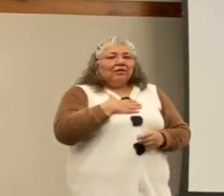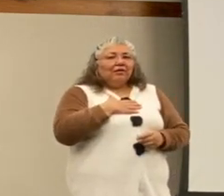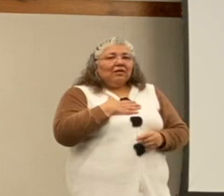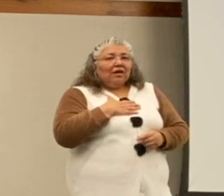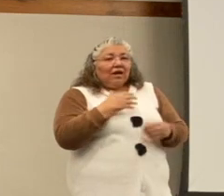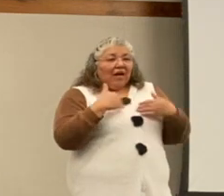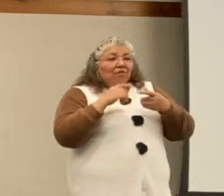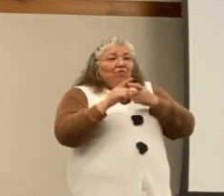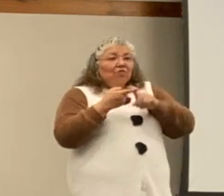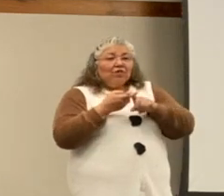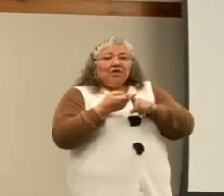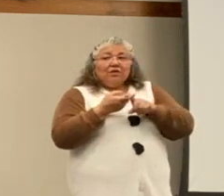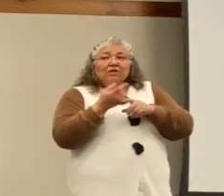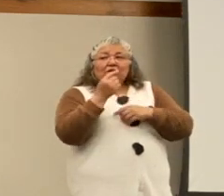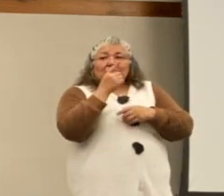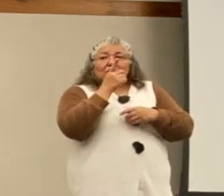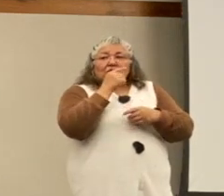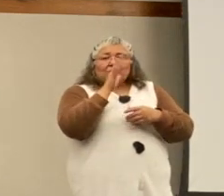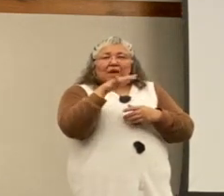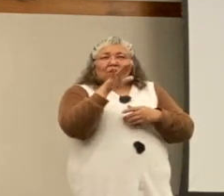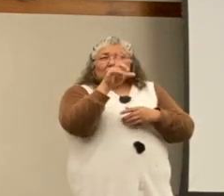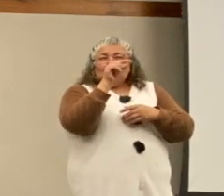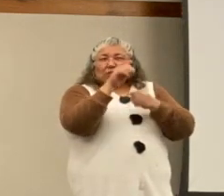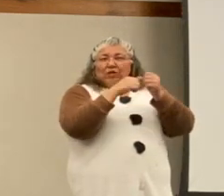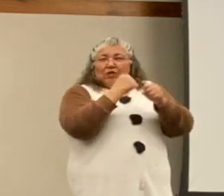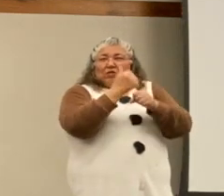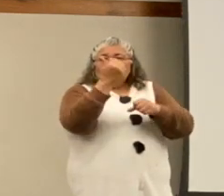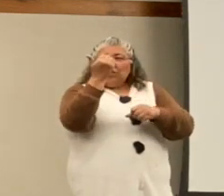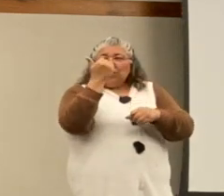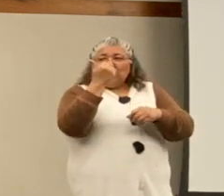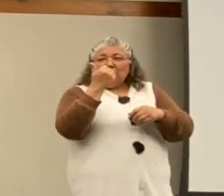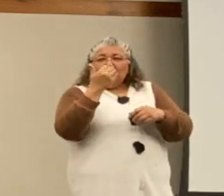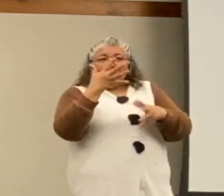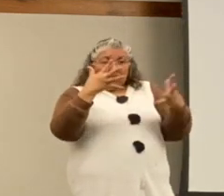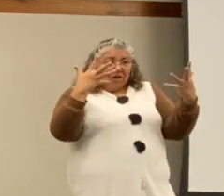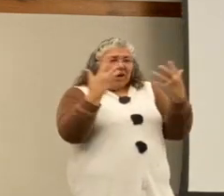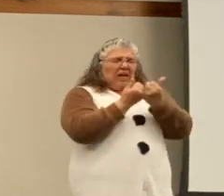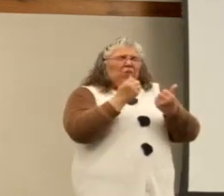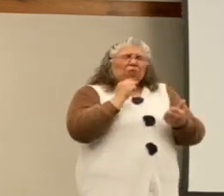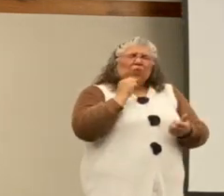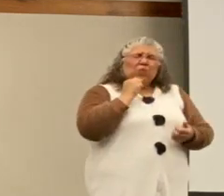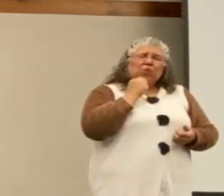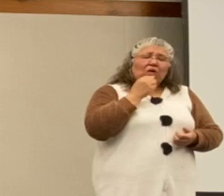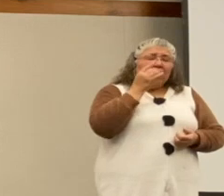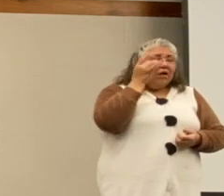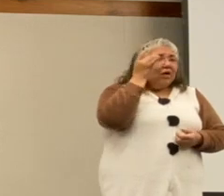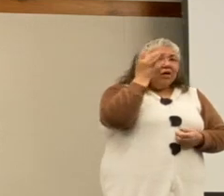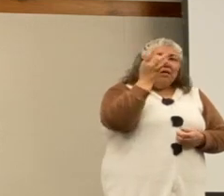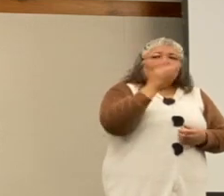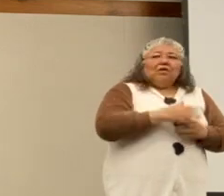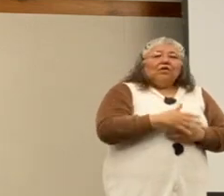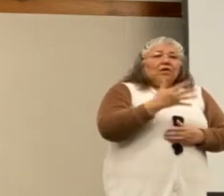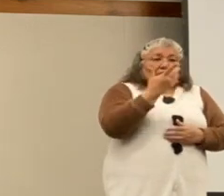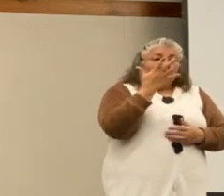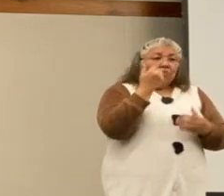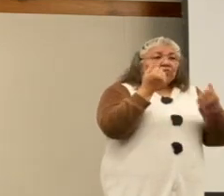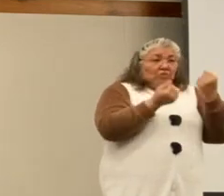I have a friend of mine who about 20 years ago got in a serious car accident. He was the one that was